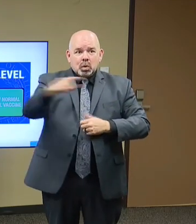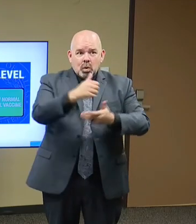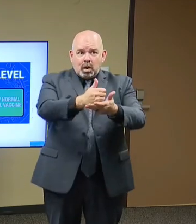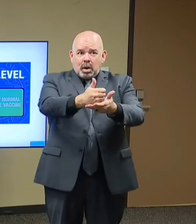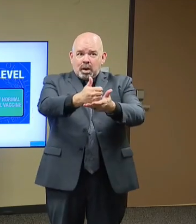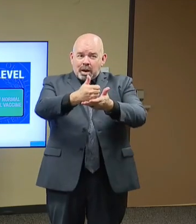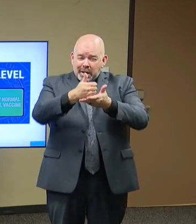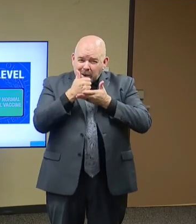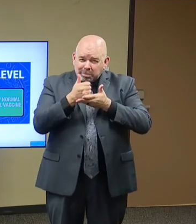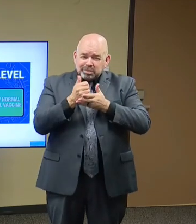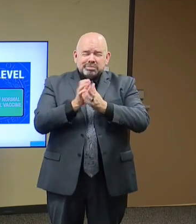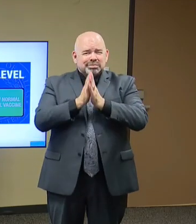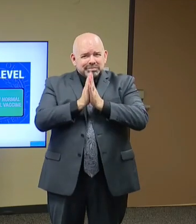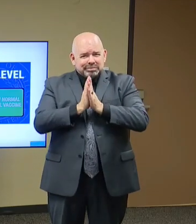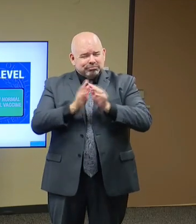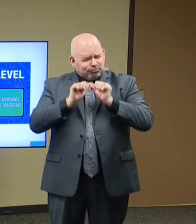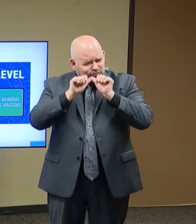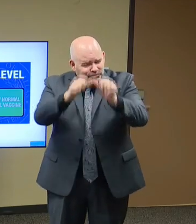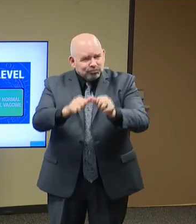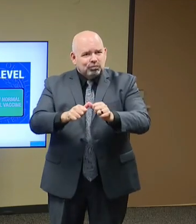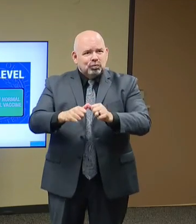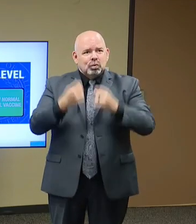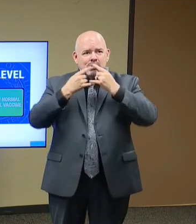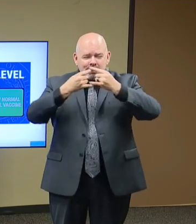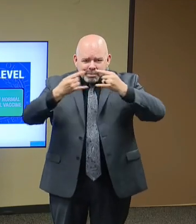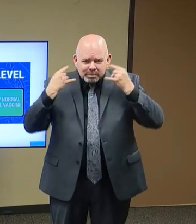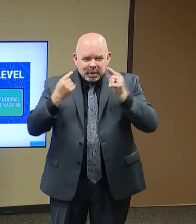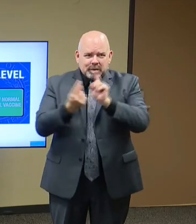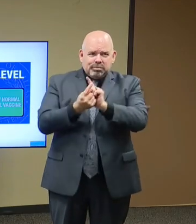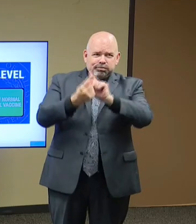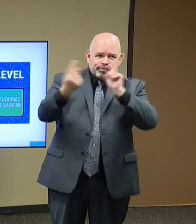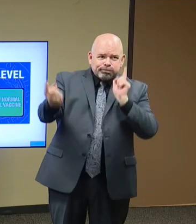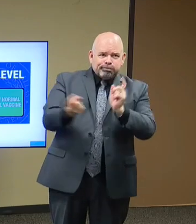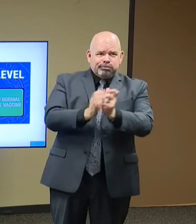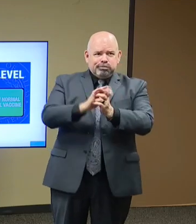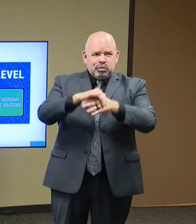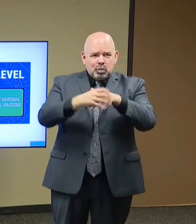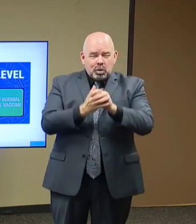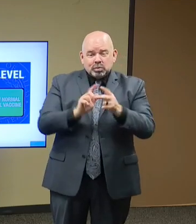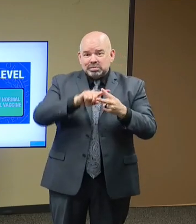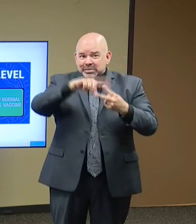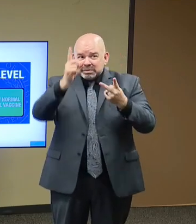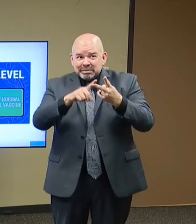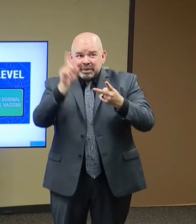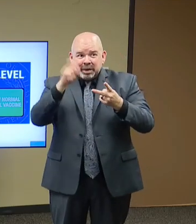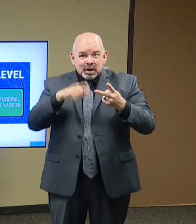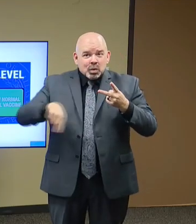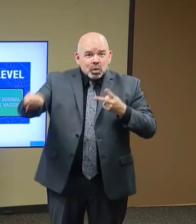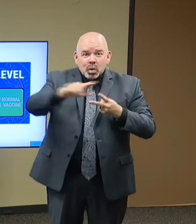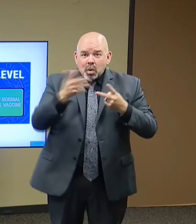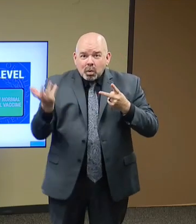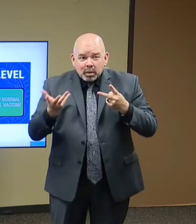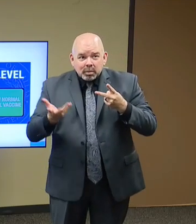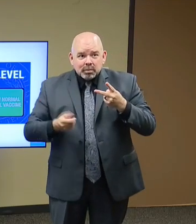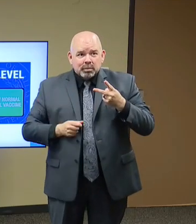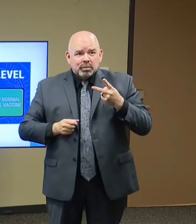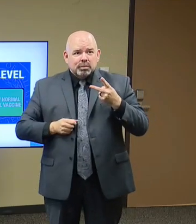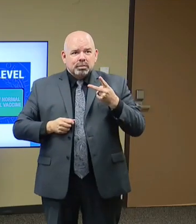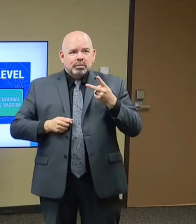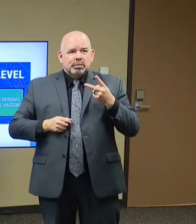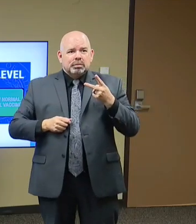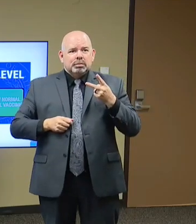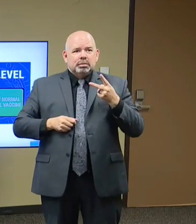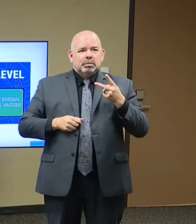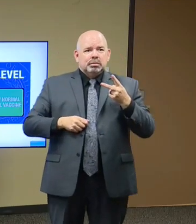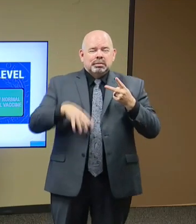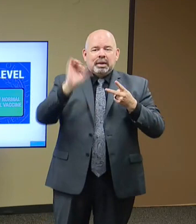and really have a responsible weekend. The other thing I need your help on is the census. We've worked really hard on the census, and actually Dallas